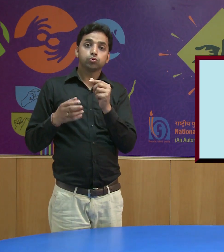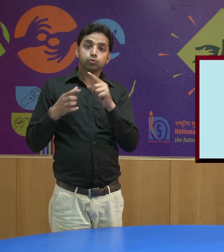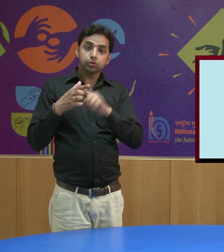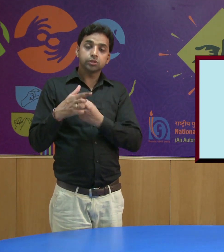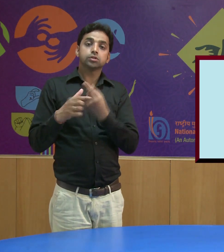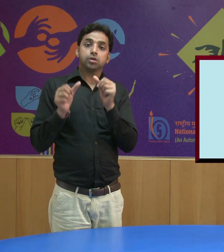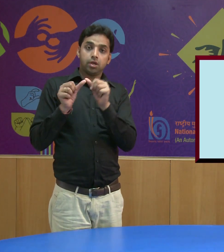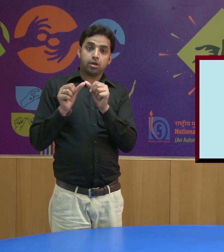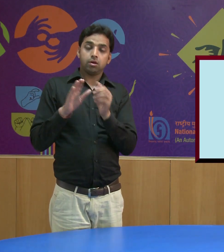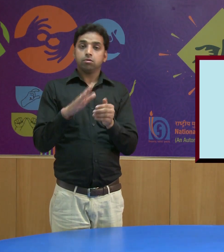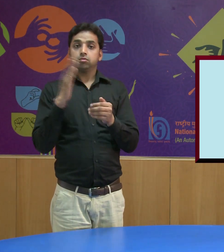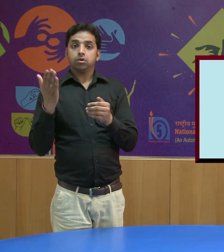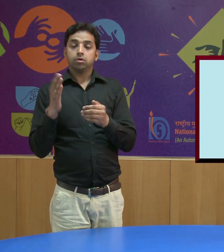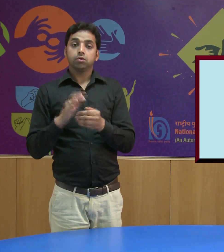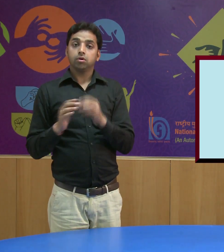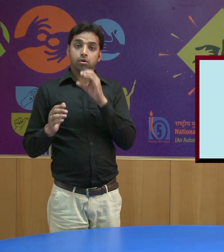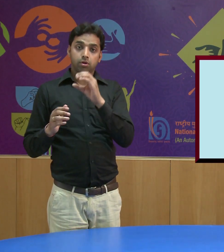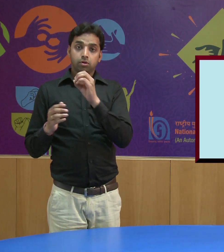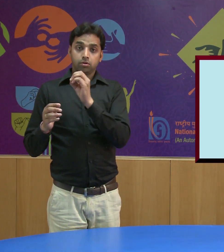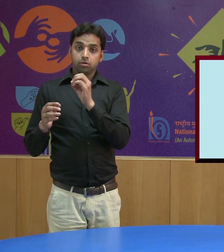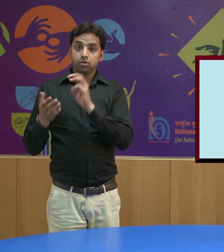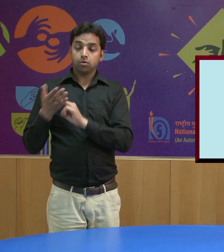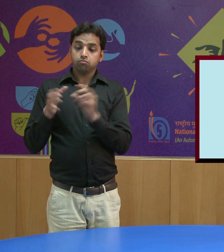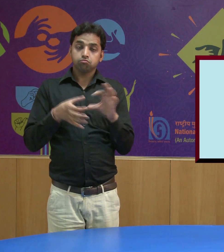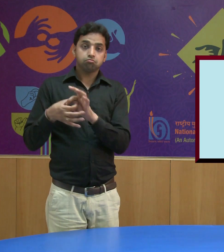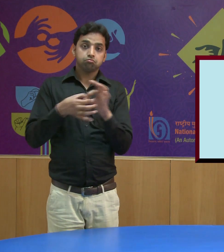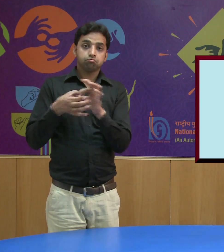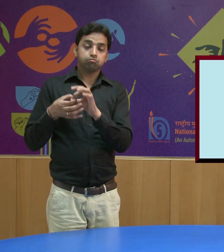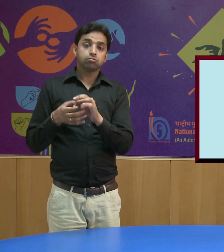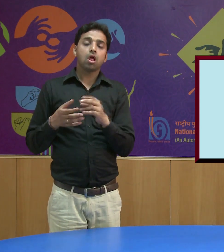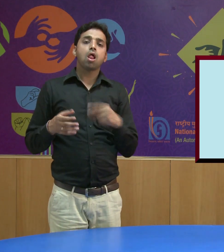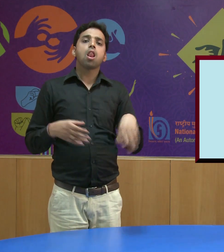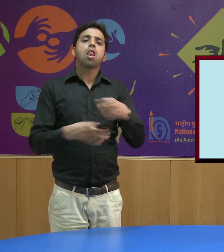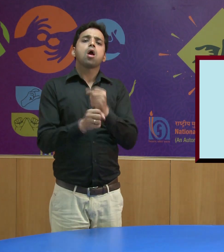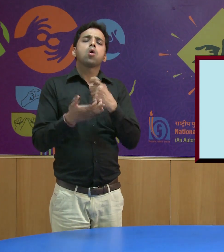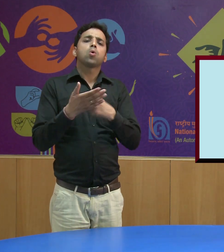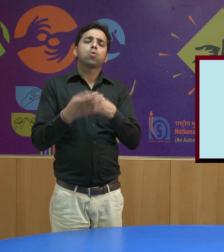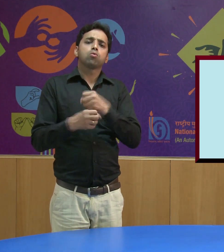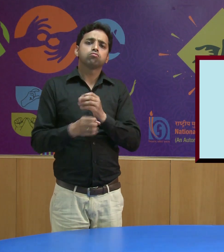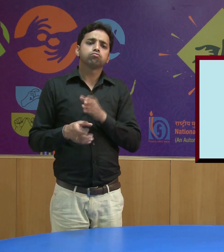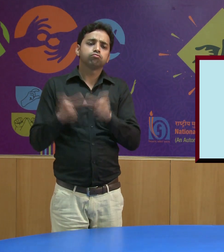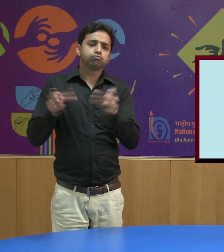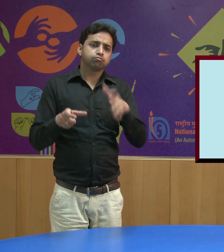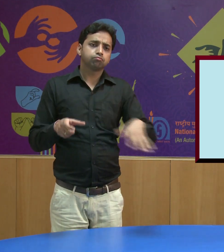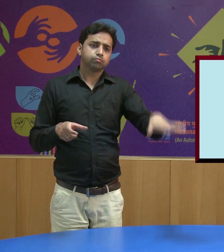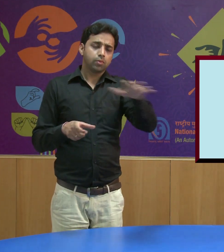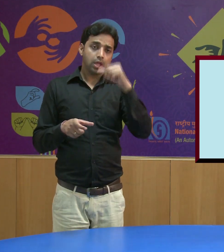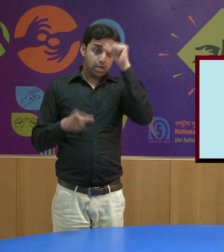or Cambodia was ruled by the people of Indian origin.